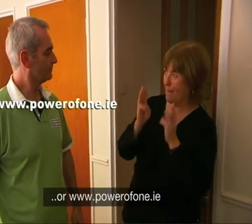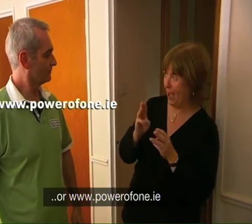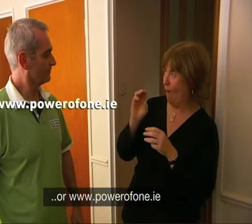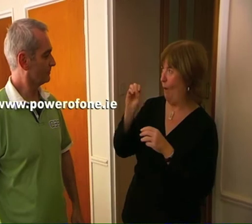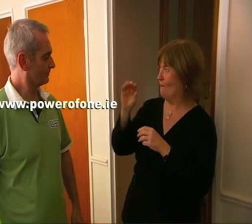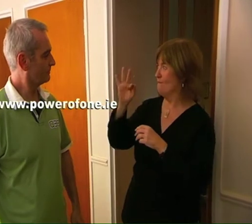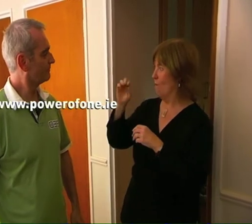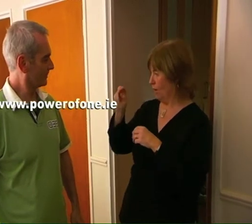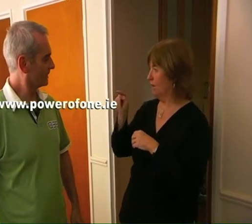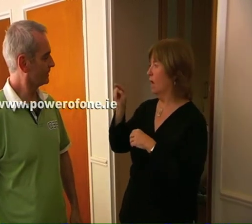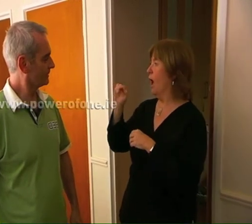www.powerofone.ie.